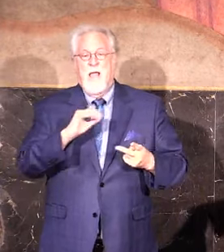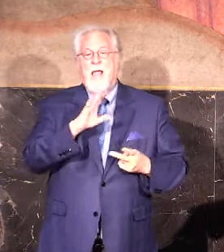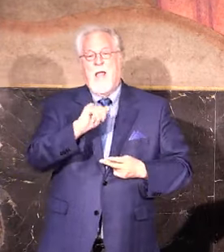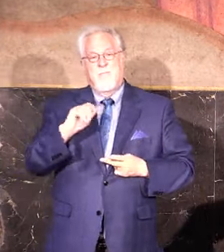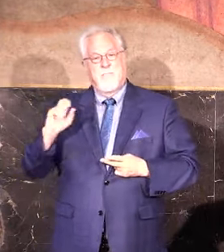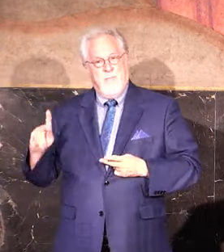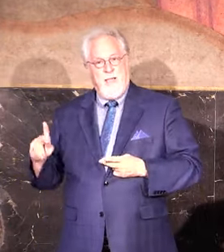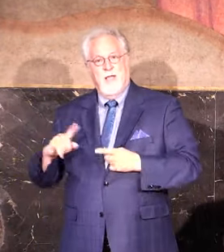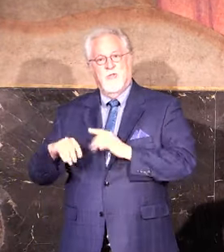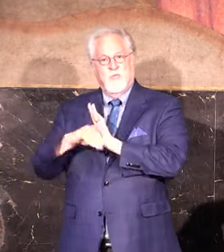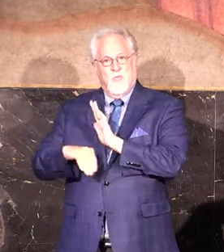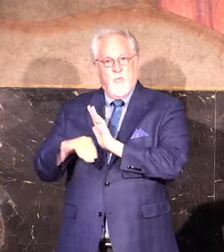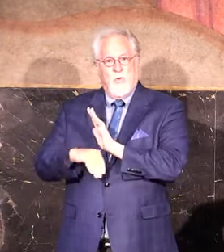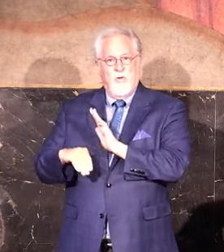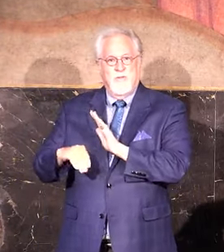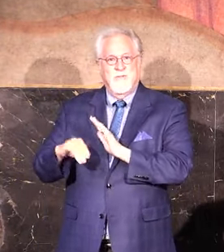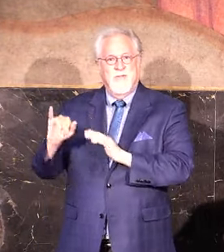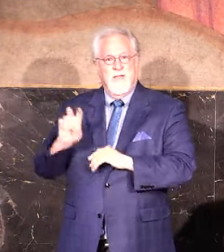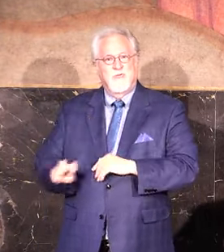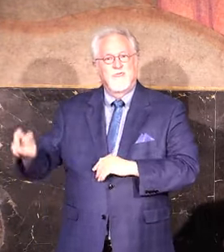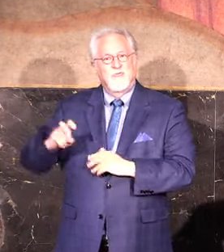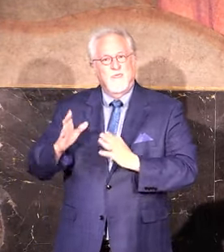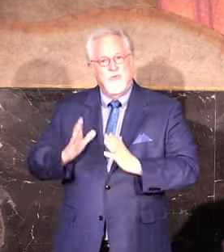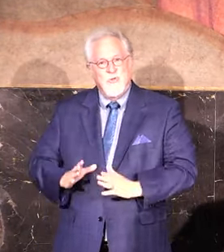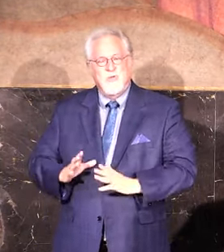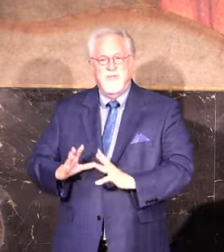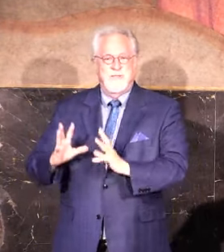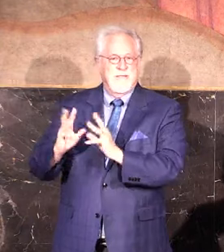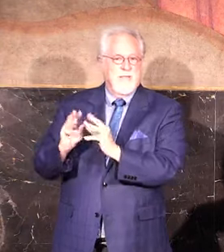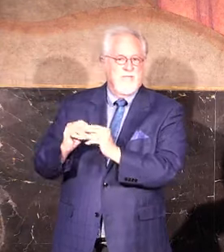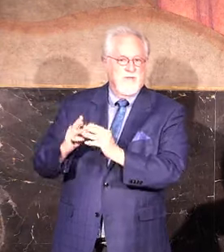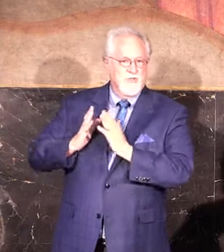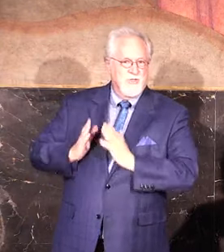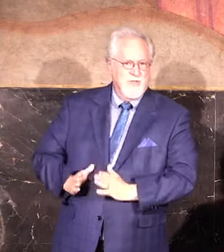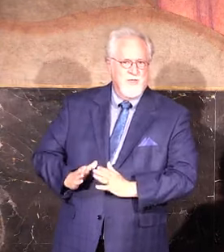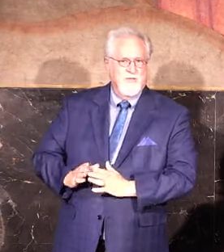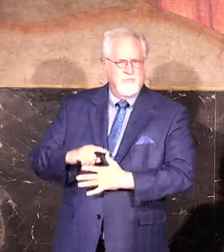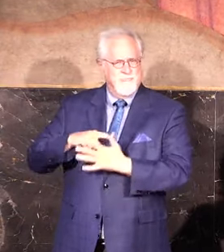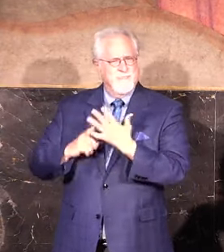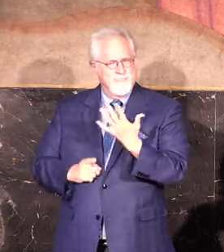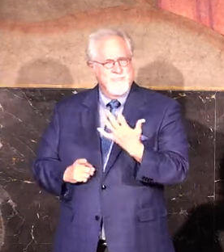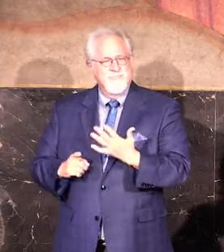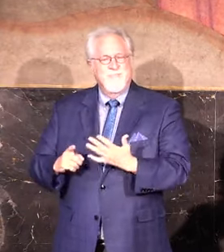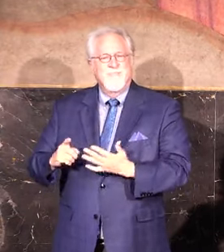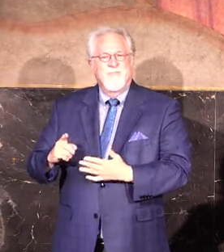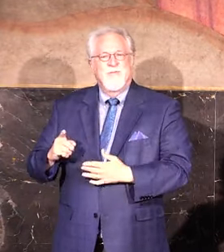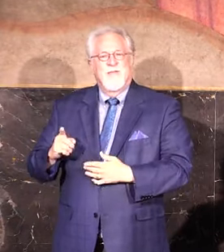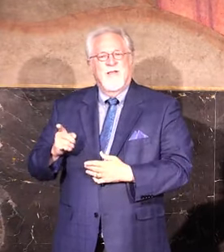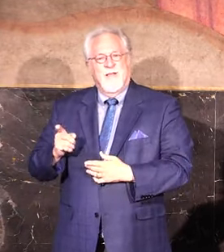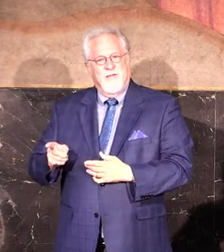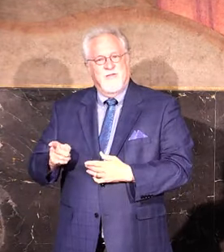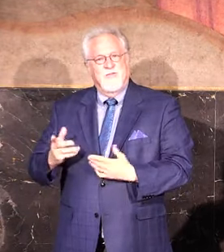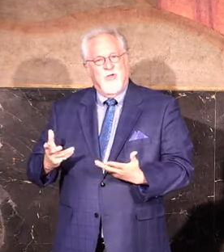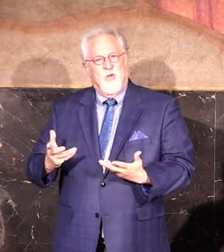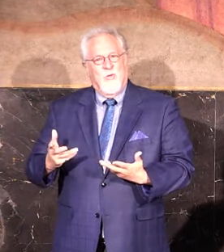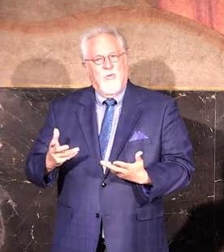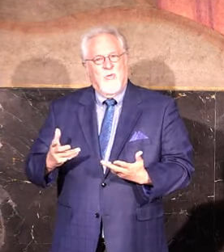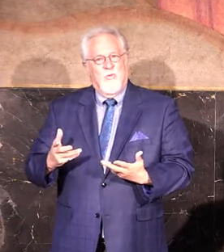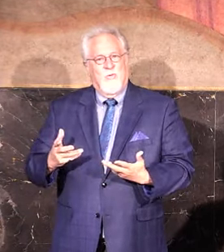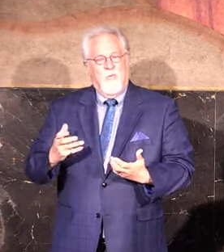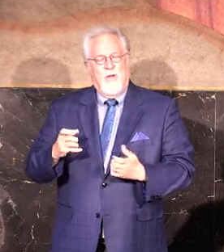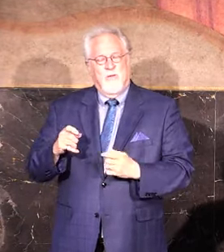to New Orleans as tourists, as conventioneers, and all of those sorts of things. And so just wanted